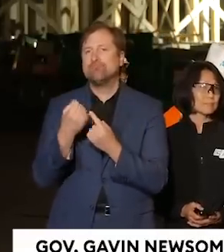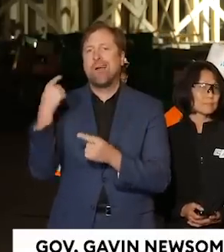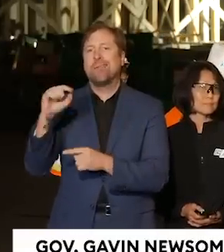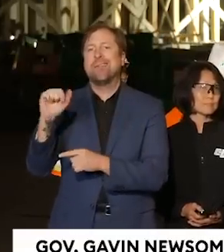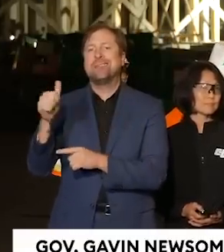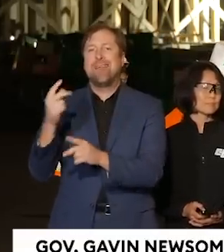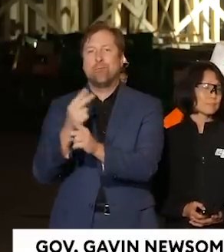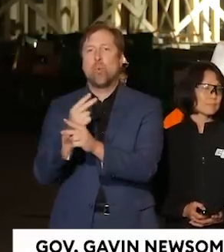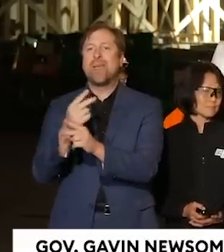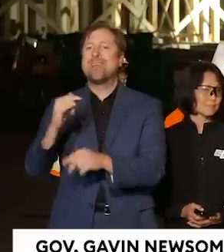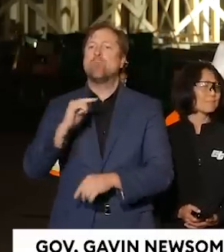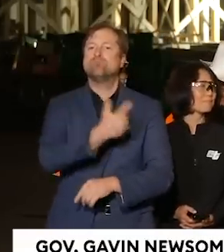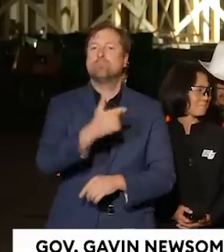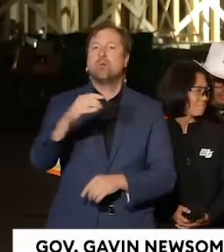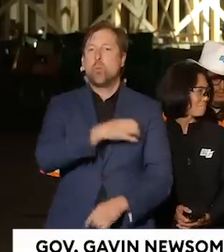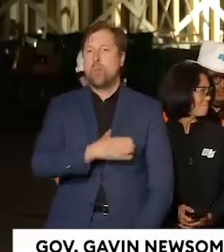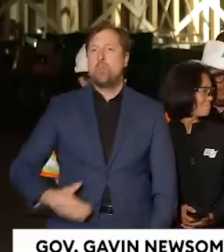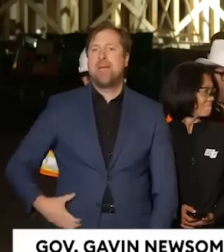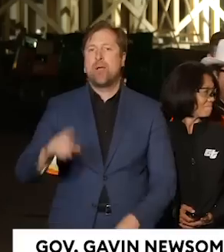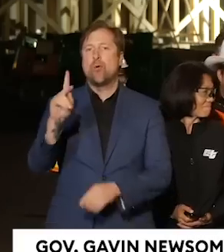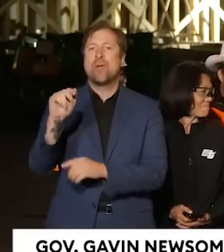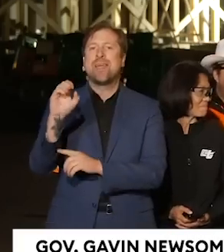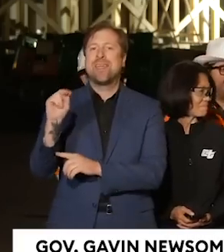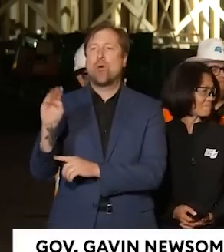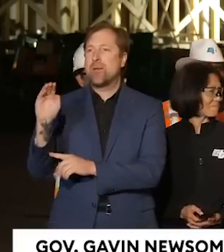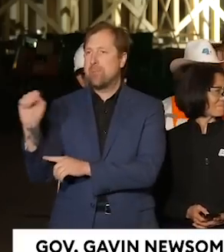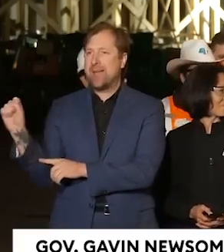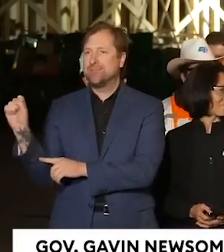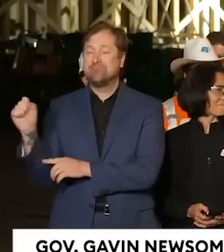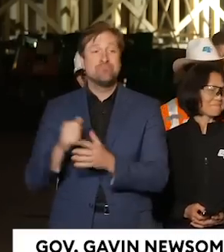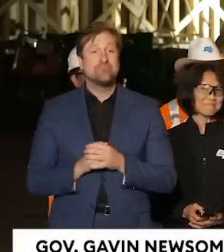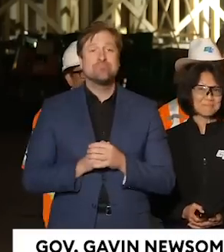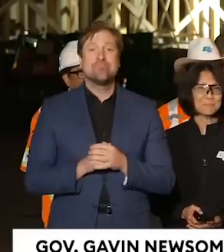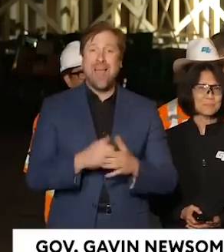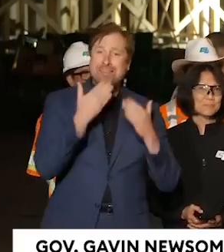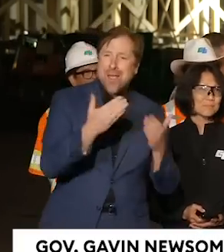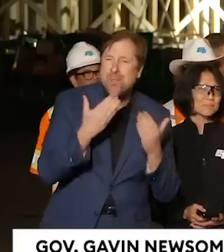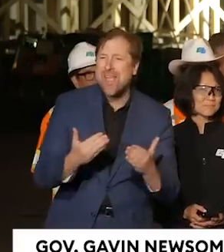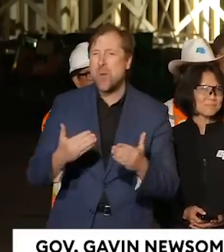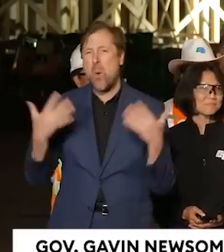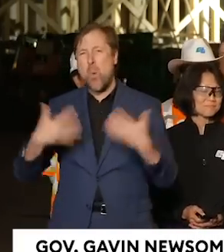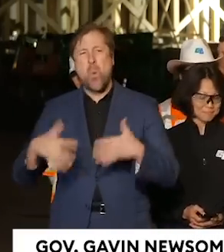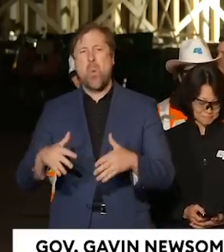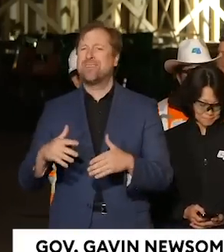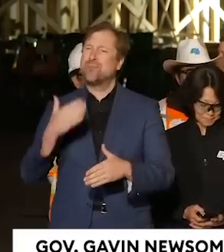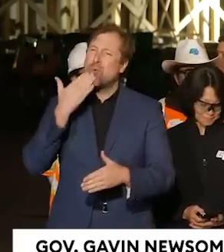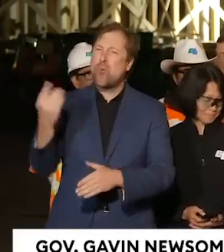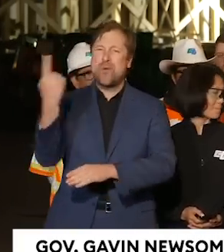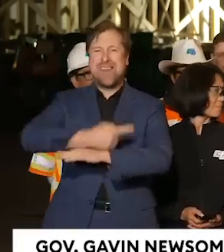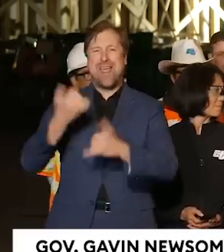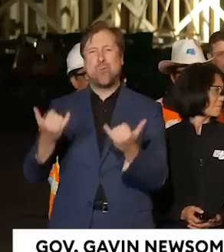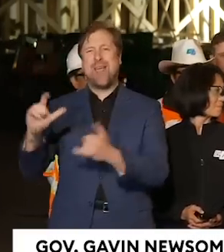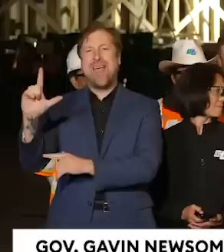With that, your Mayor, Karen Bass. Thank you, thank you, thank you. Well, this is a good day in Los Angeles. And let me just say,